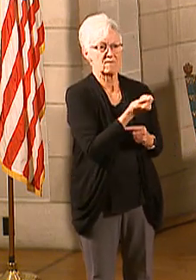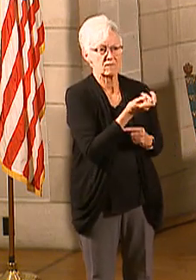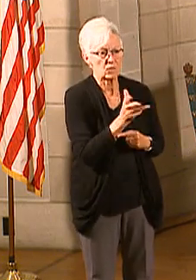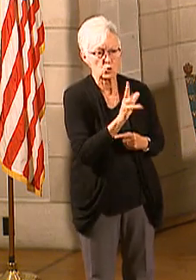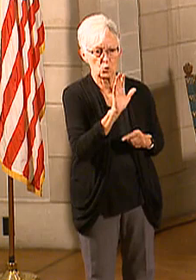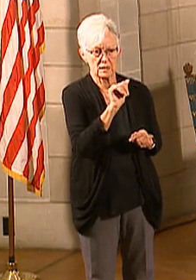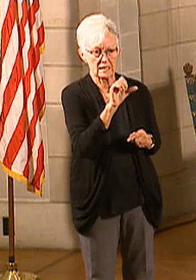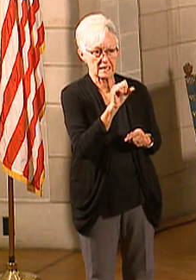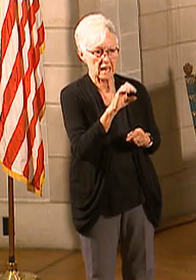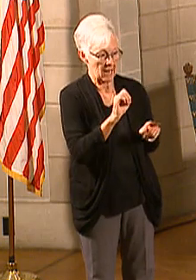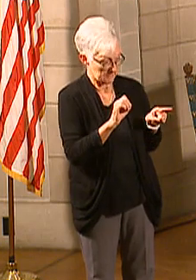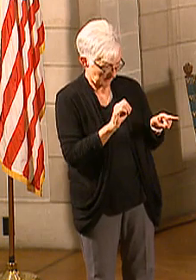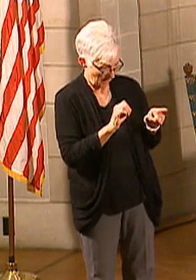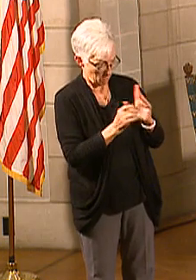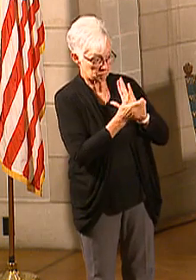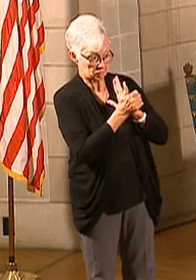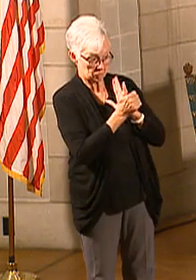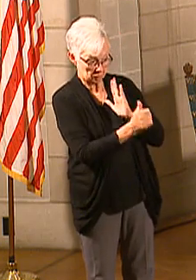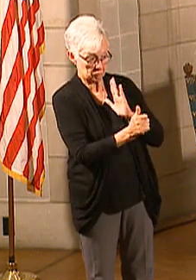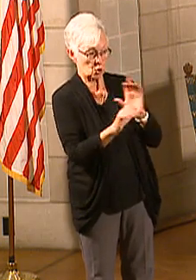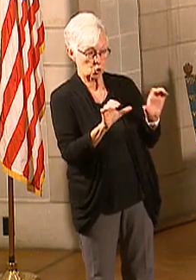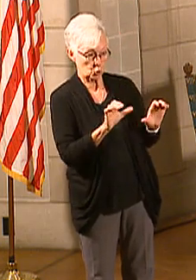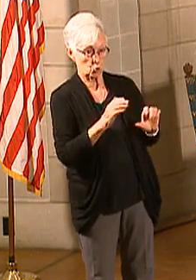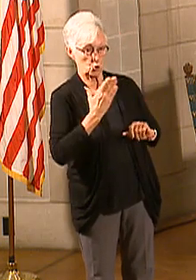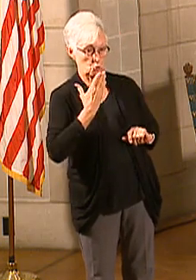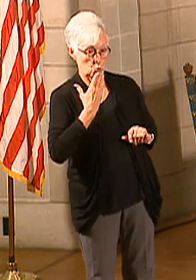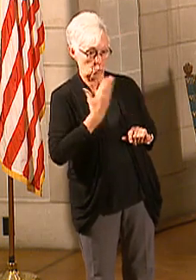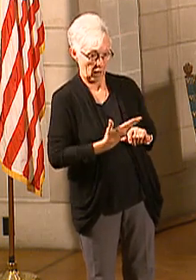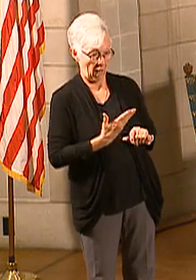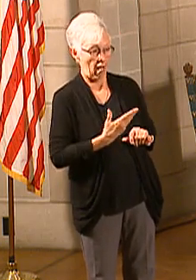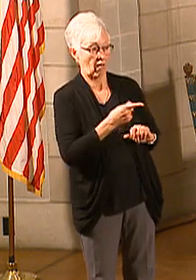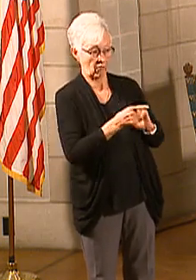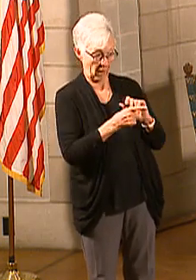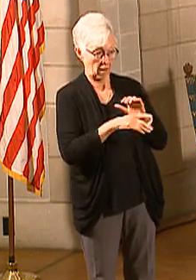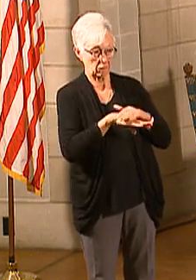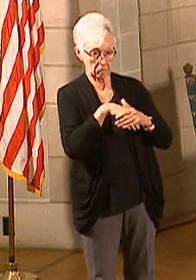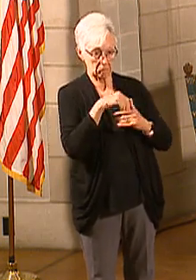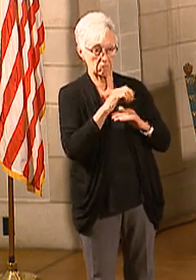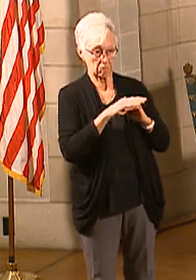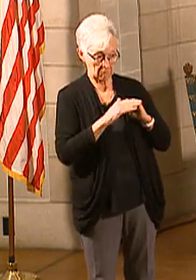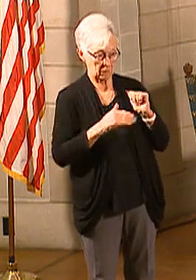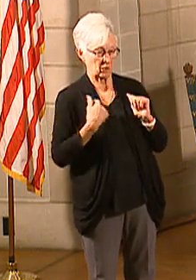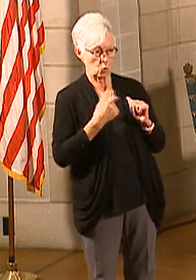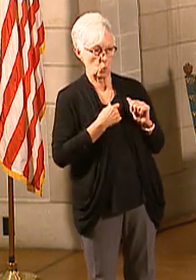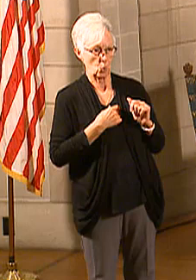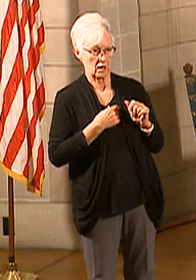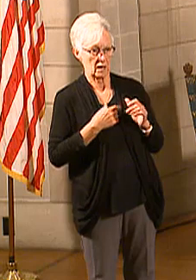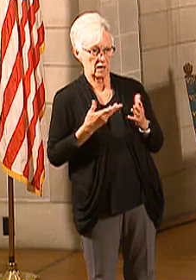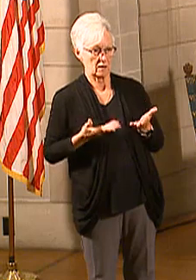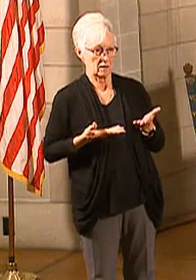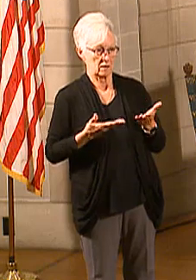see their competency, skills, and knowledge and comfort in increasing their caseload.